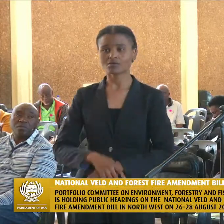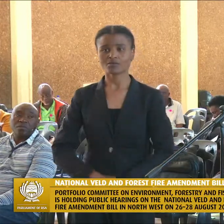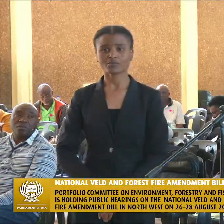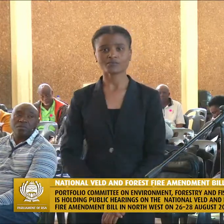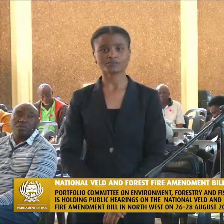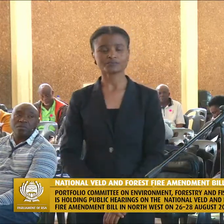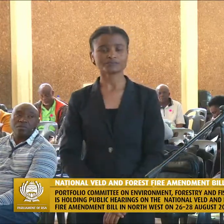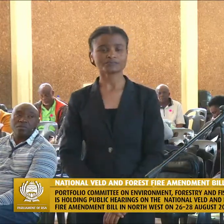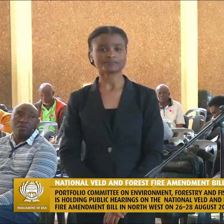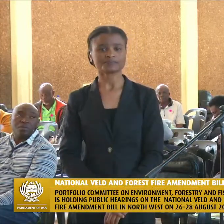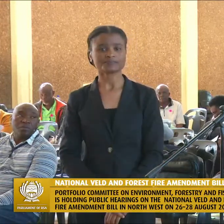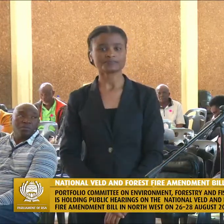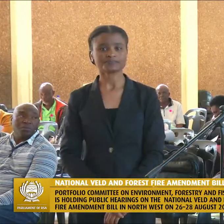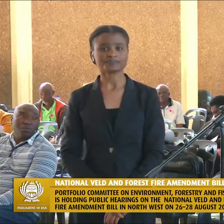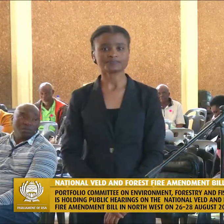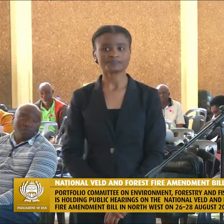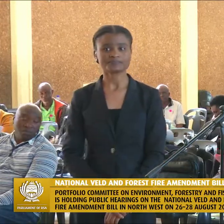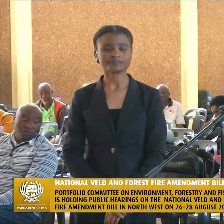foreign